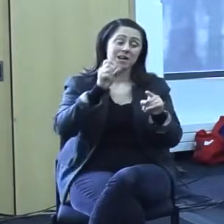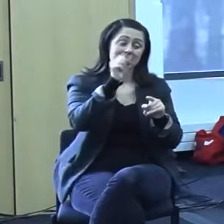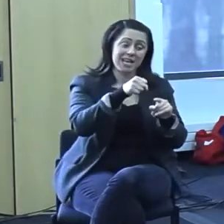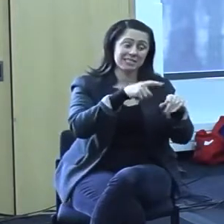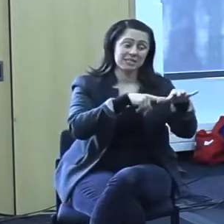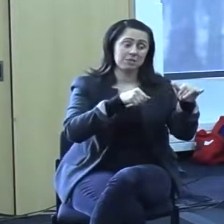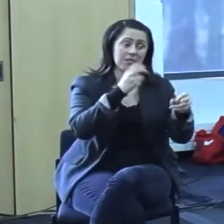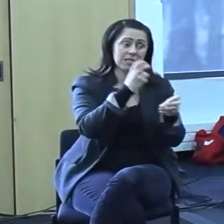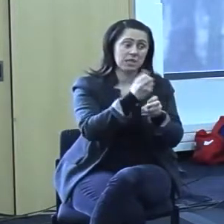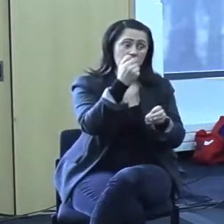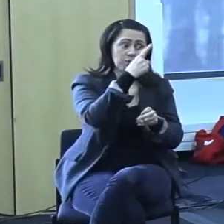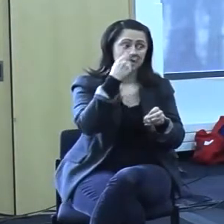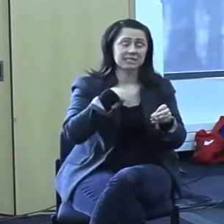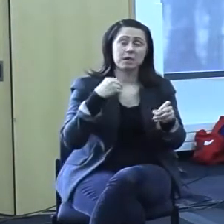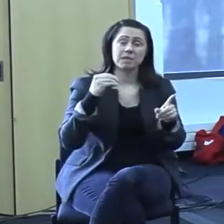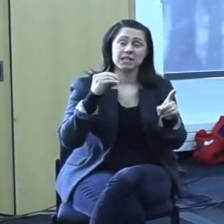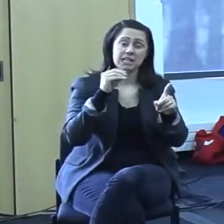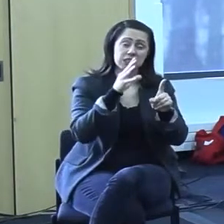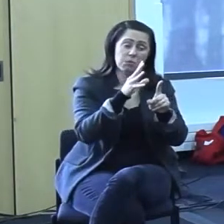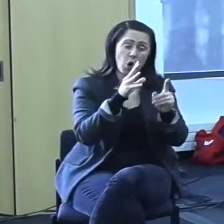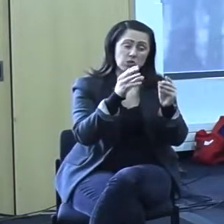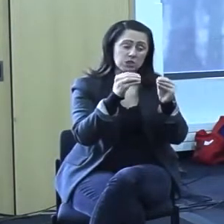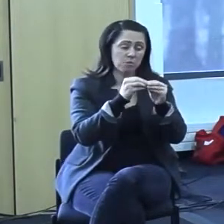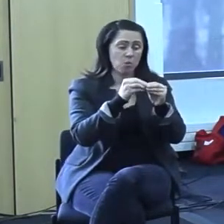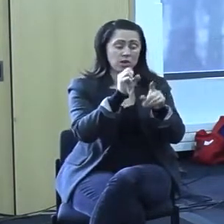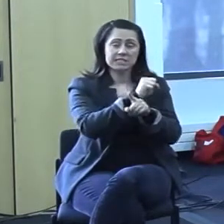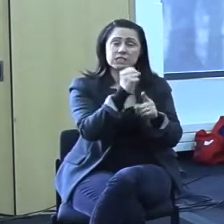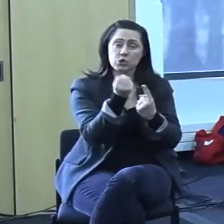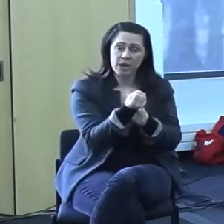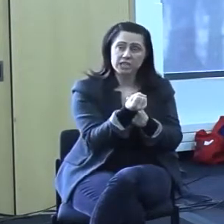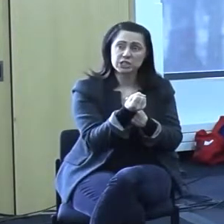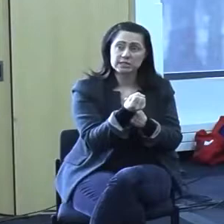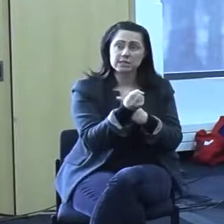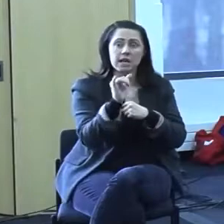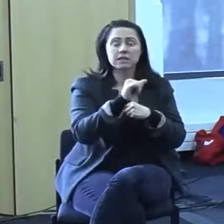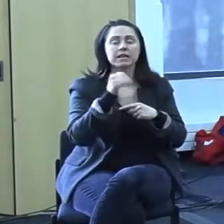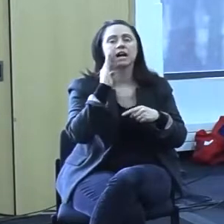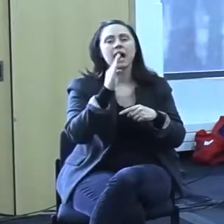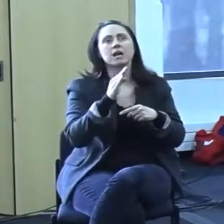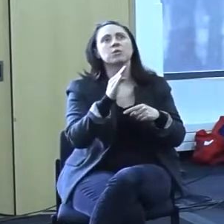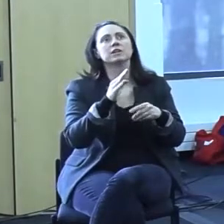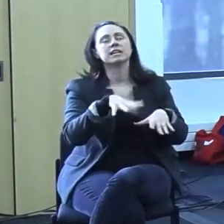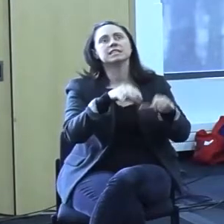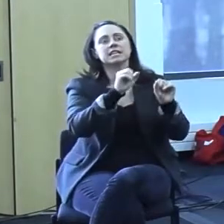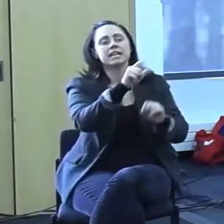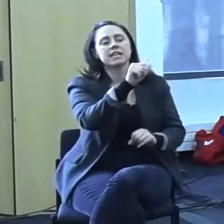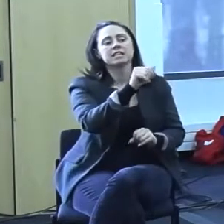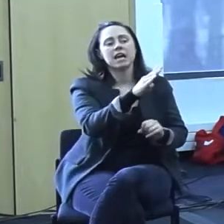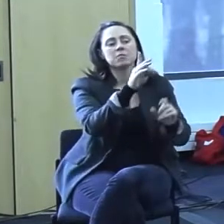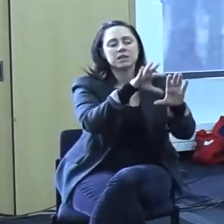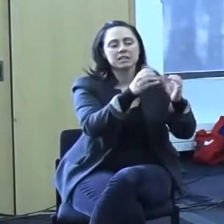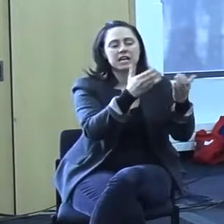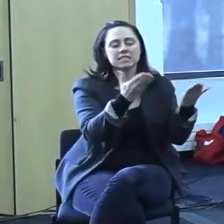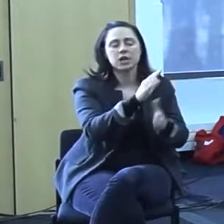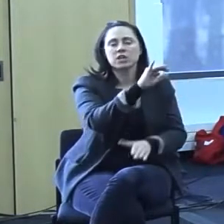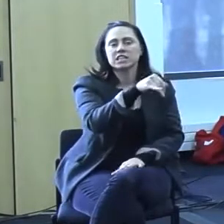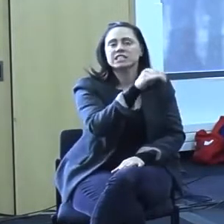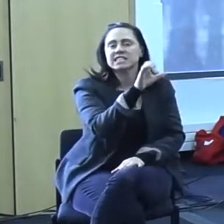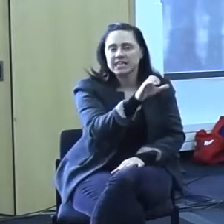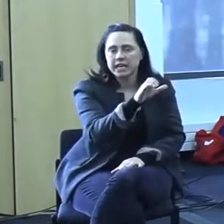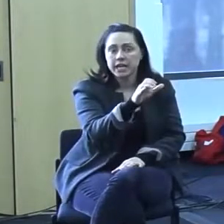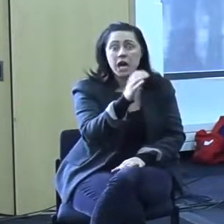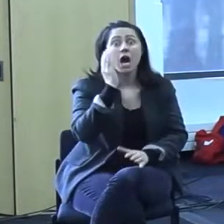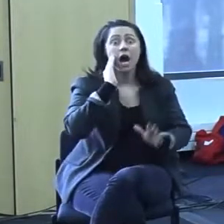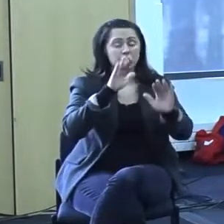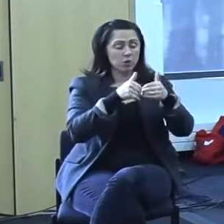harder because I'm being exposed to more situations. Like I'll take a lab class here at JJC and I knew